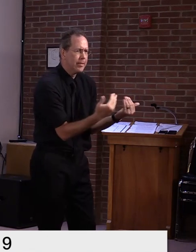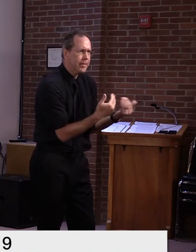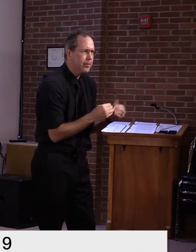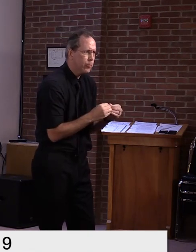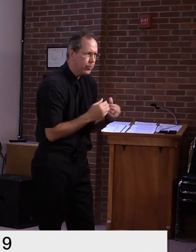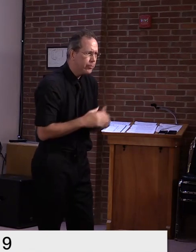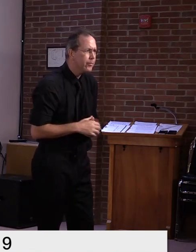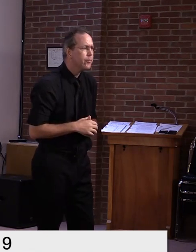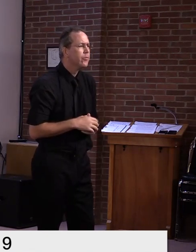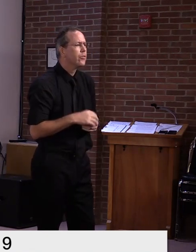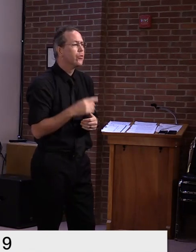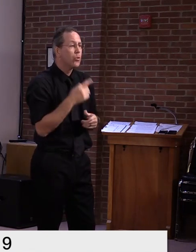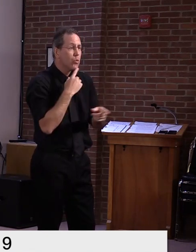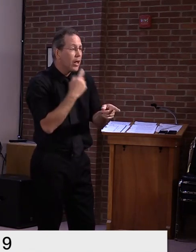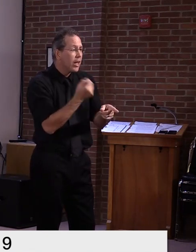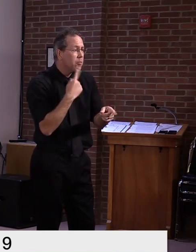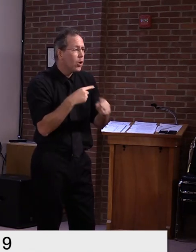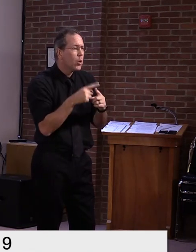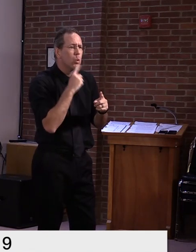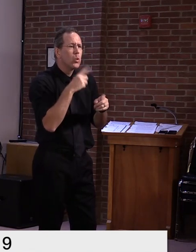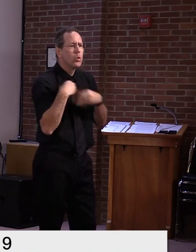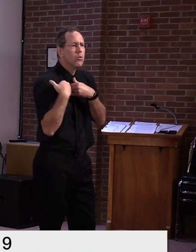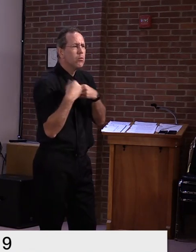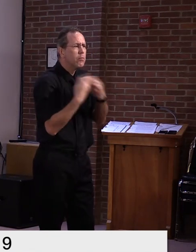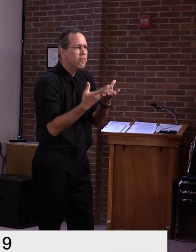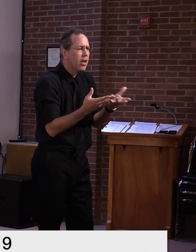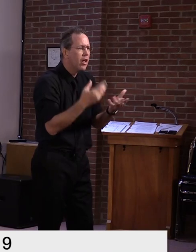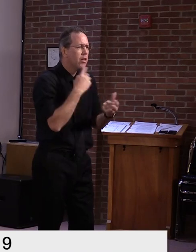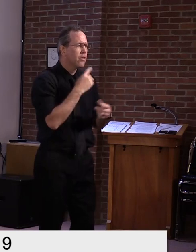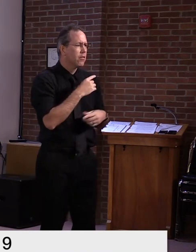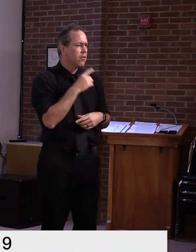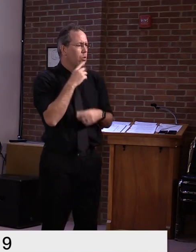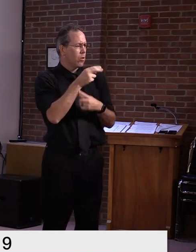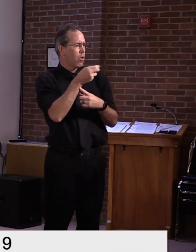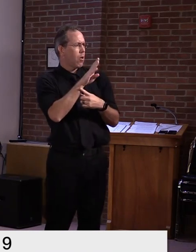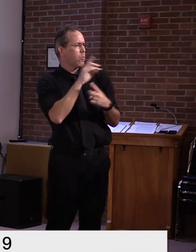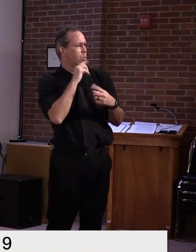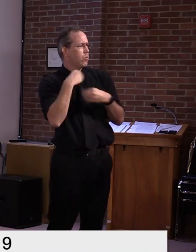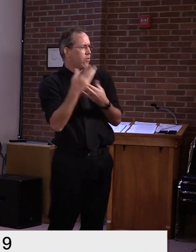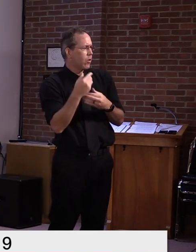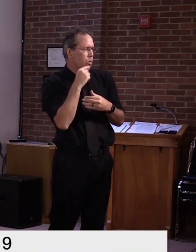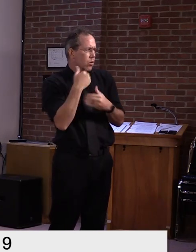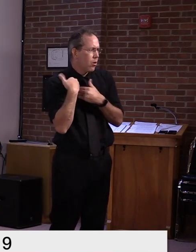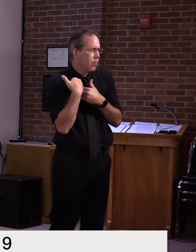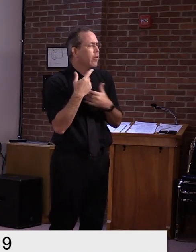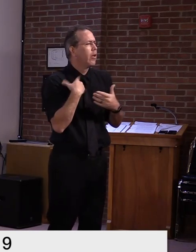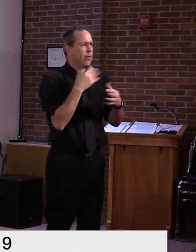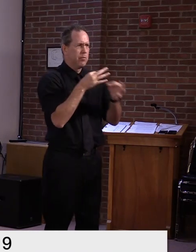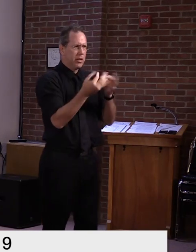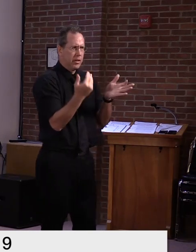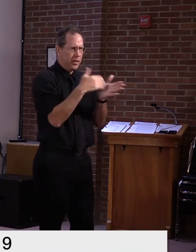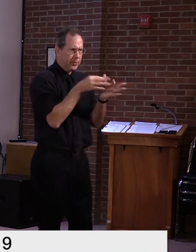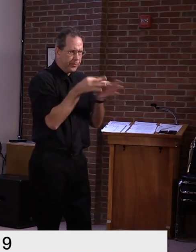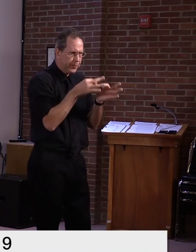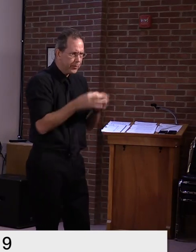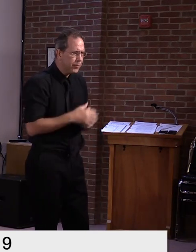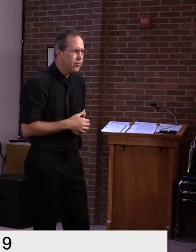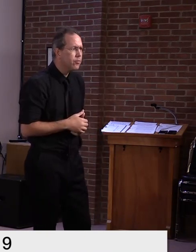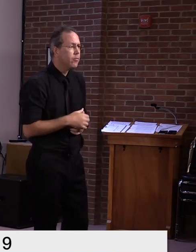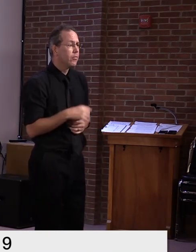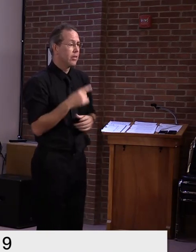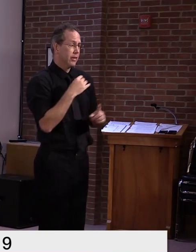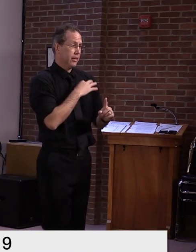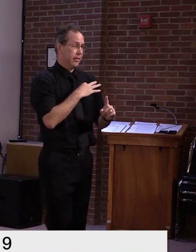a couple of times, and I want to make sure that people understand what we're talking about with staffing. You talked